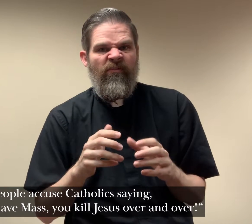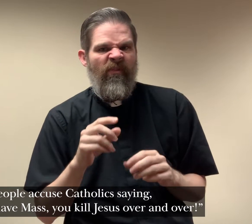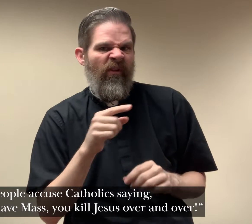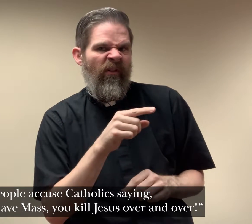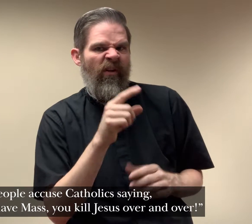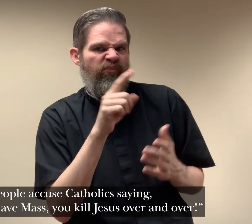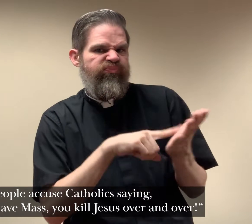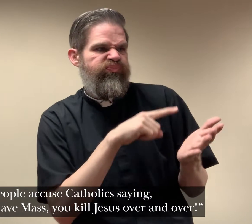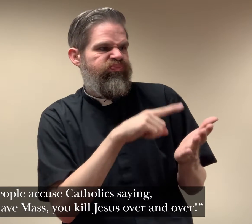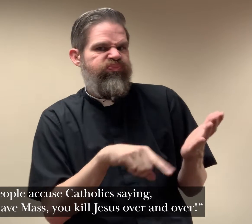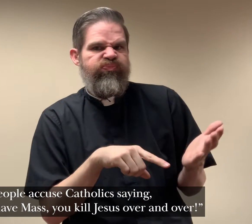and over.